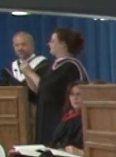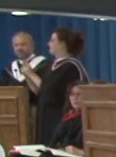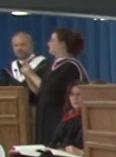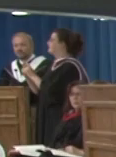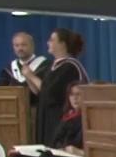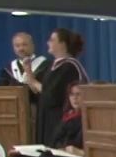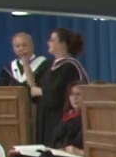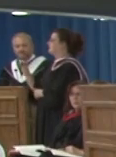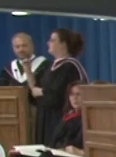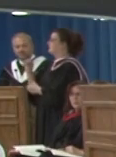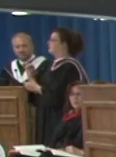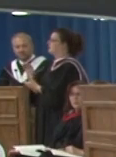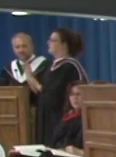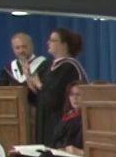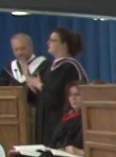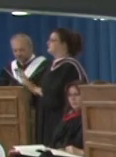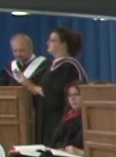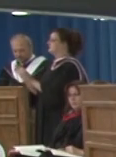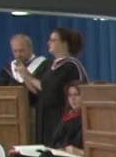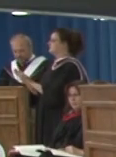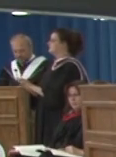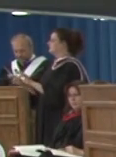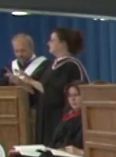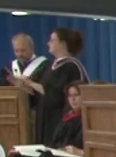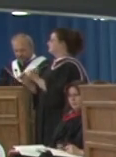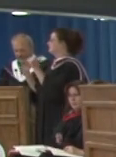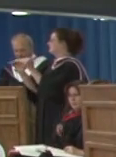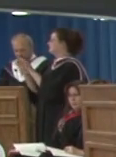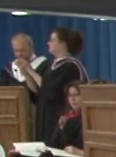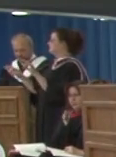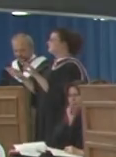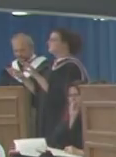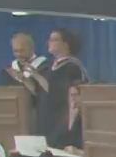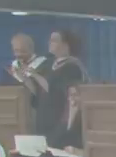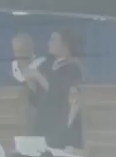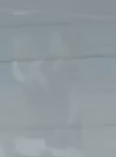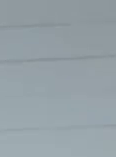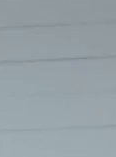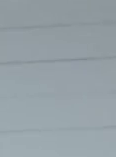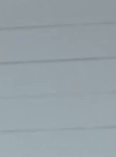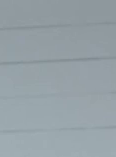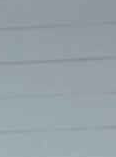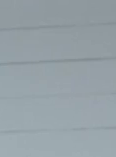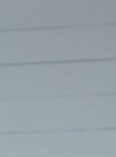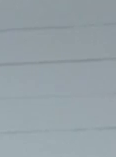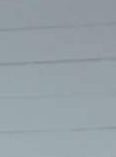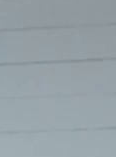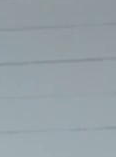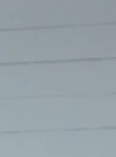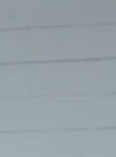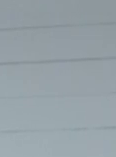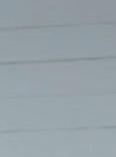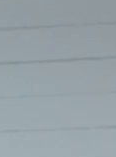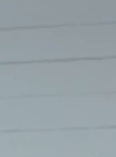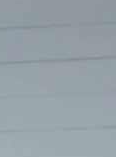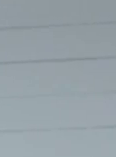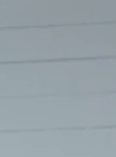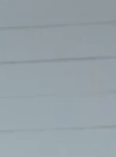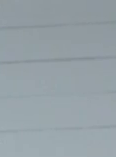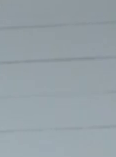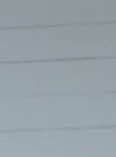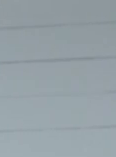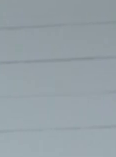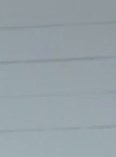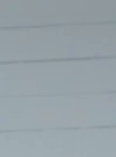Ontario College certificates, diplomas, and advanced diplomas with all the honors, privileges, and responsibilities